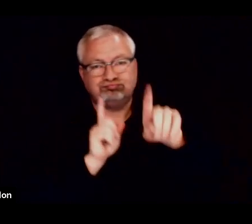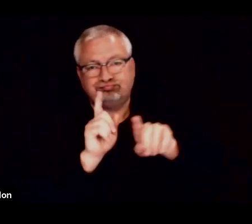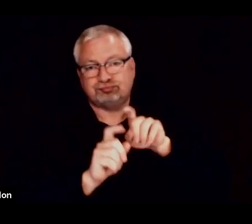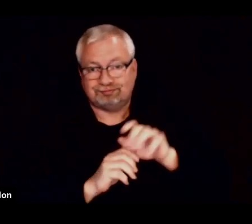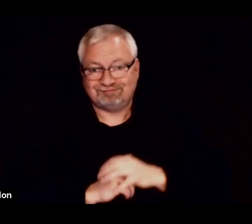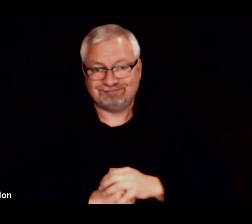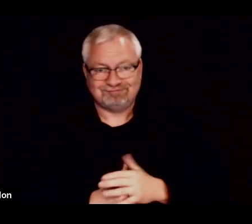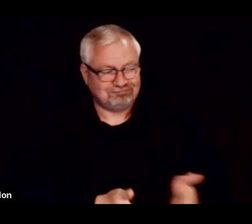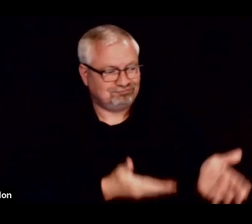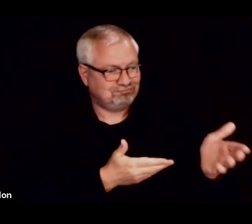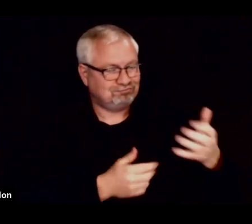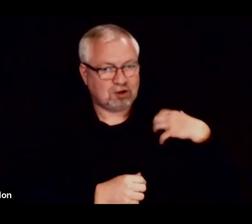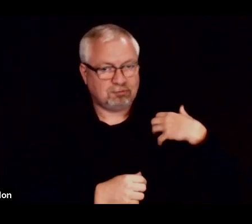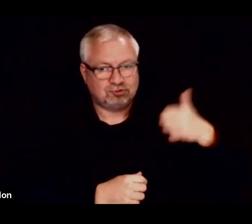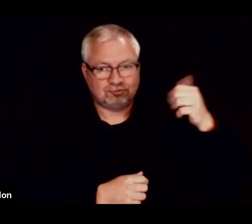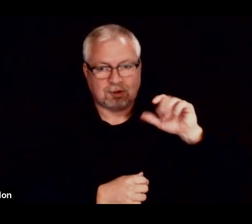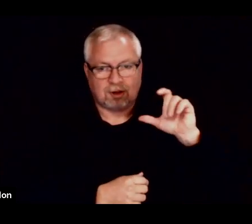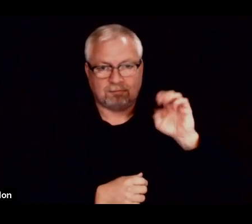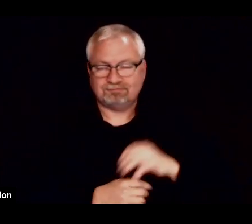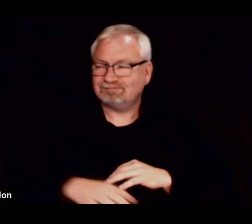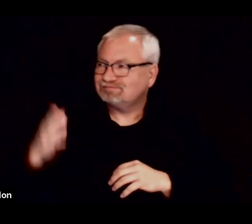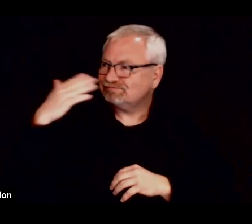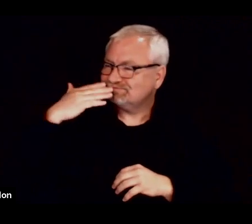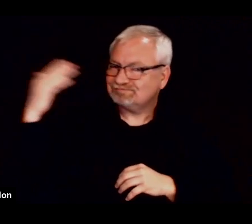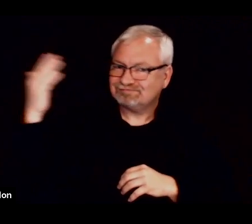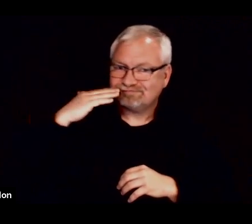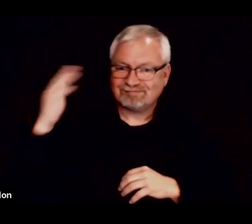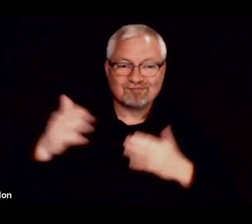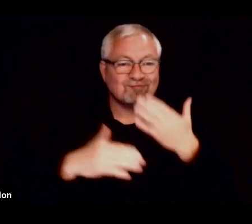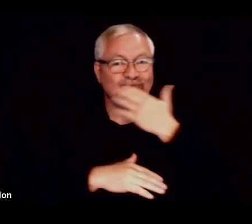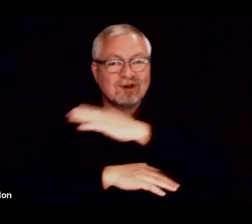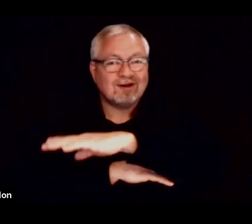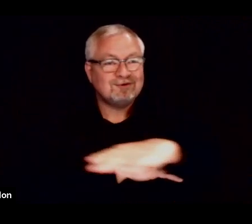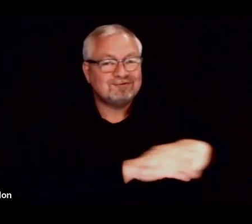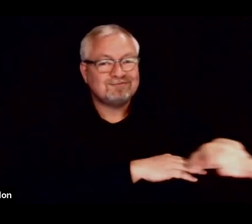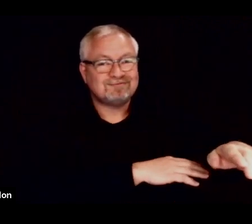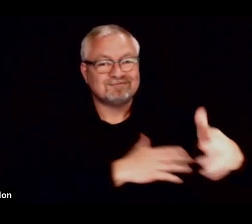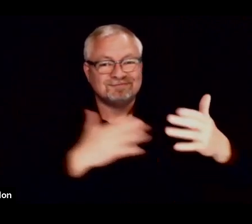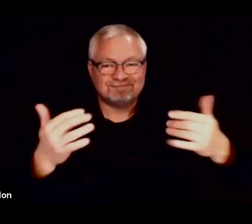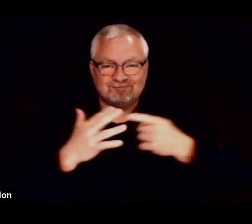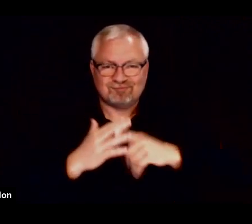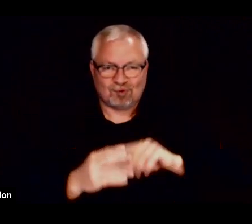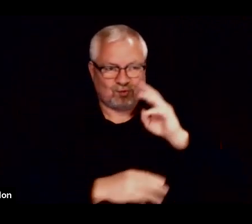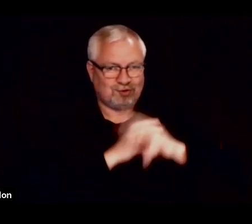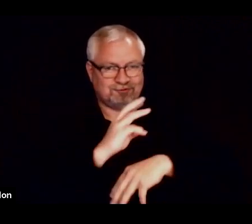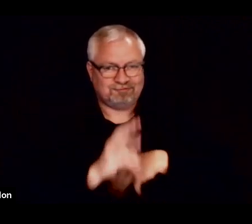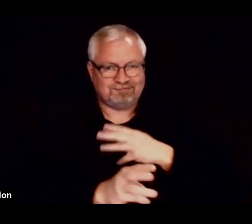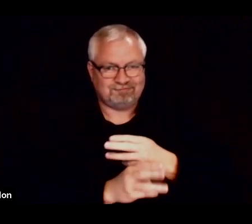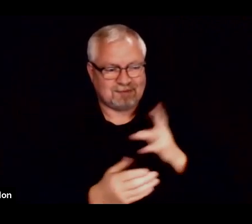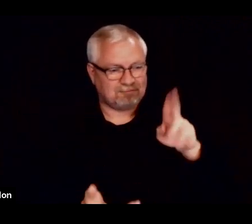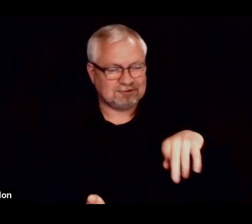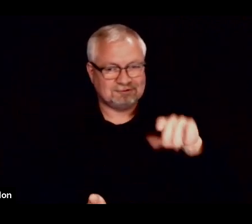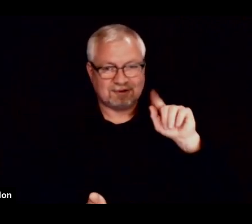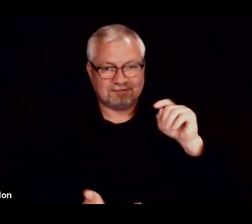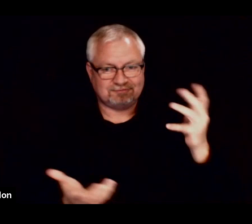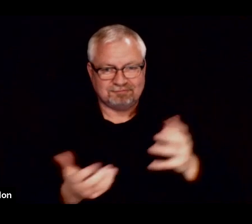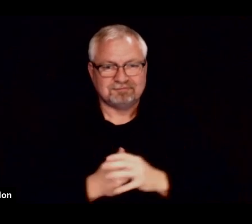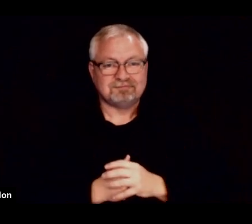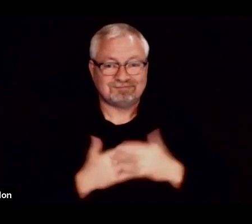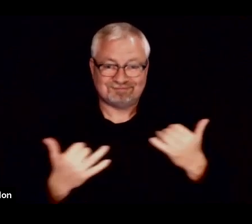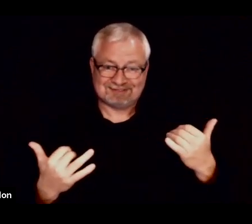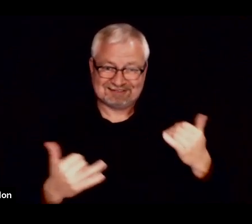Thank you, Mike. Good afternoon, everyone. I'll begin, as usual, with the global and national update. Across the world this morning, we